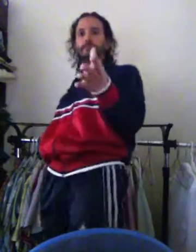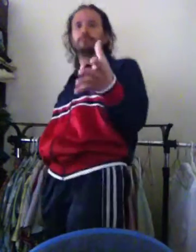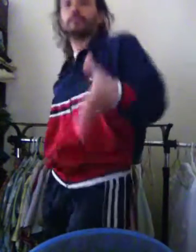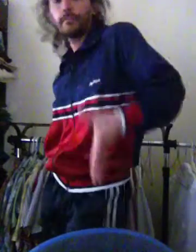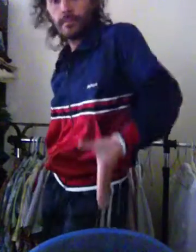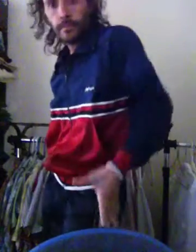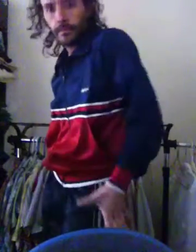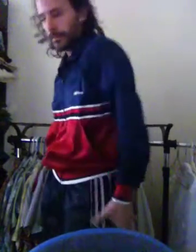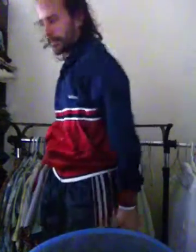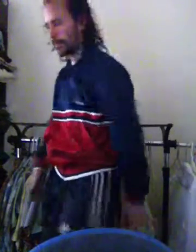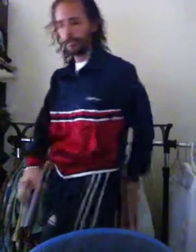inside my cup.